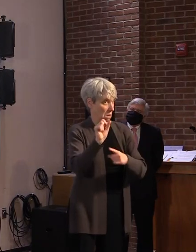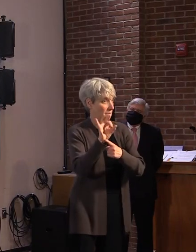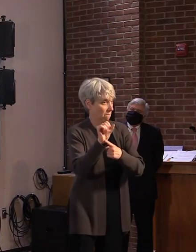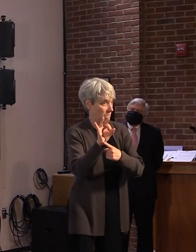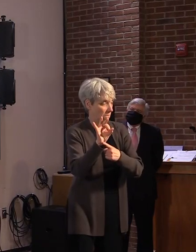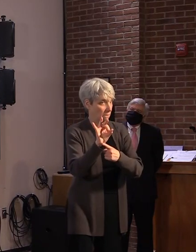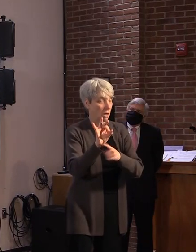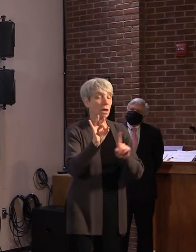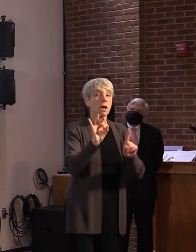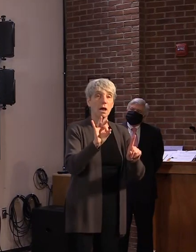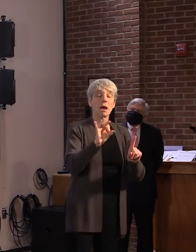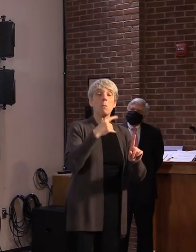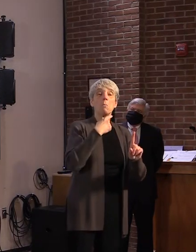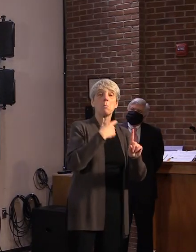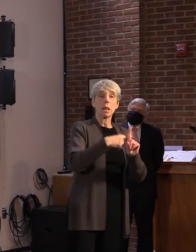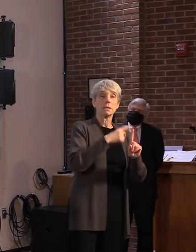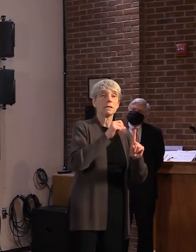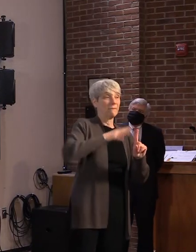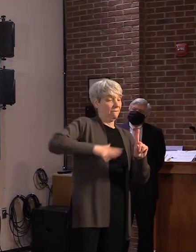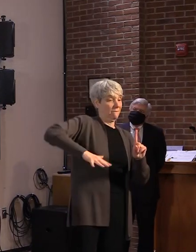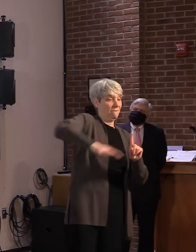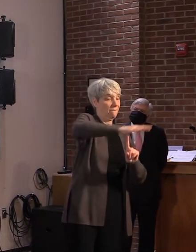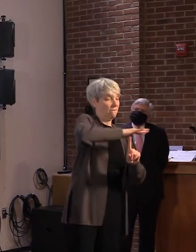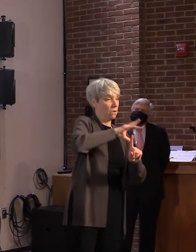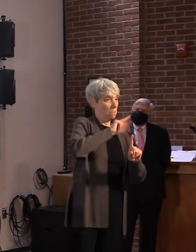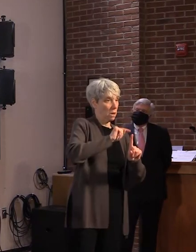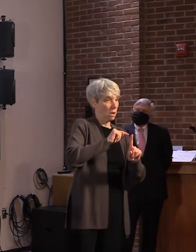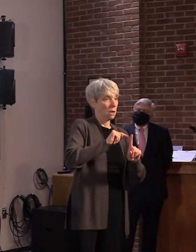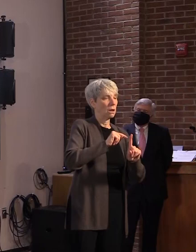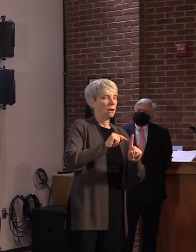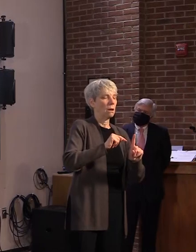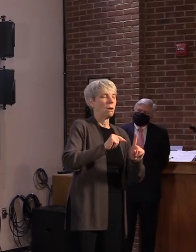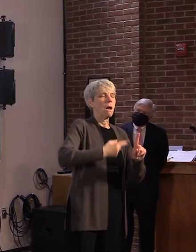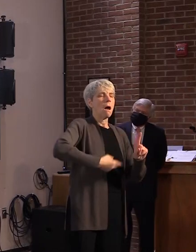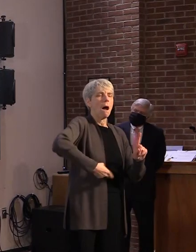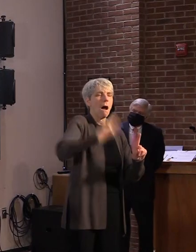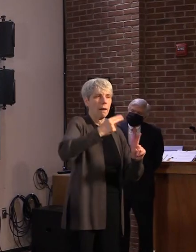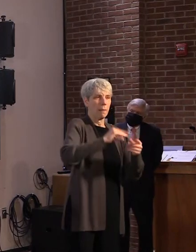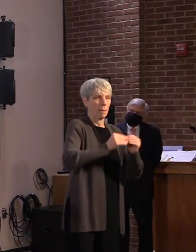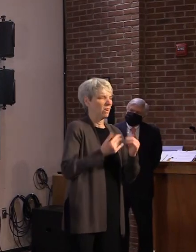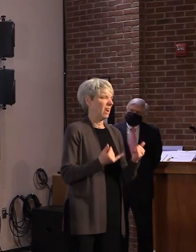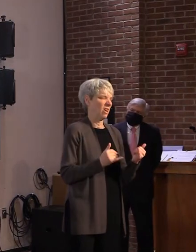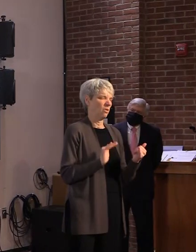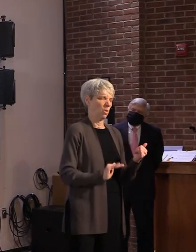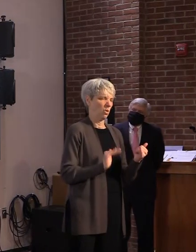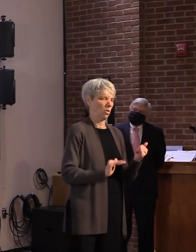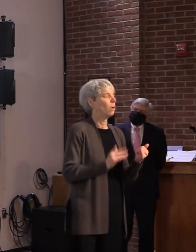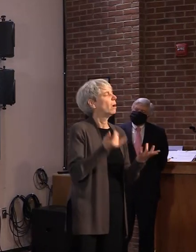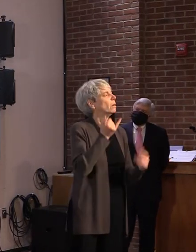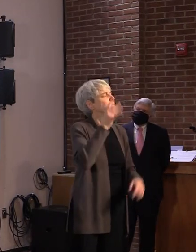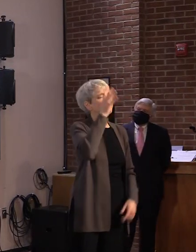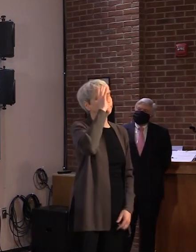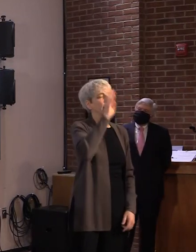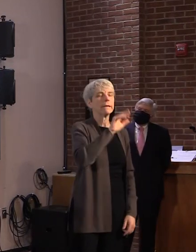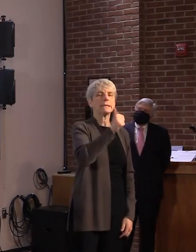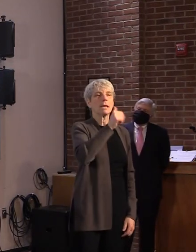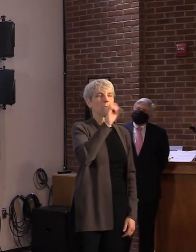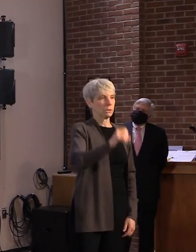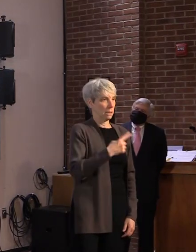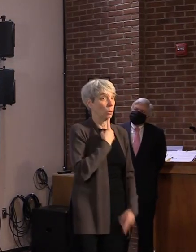prevalence of the virus in our population was more than double what I've thought about, let's say it was over 10%,